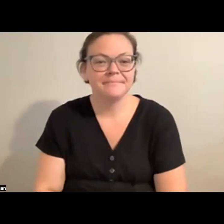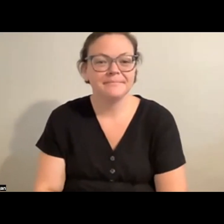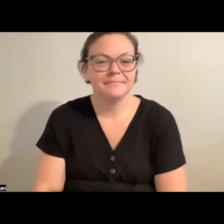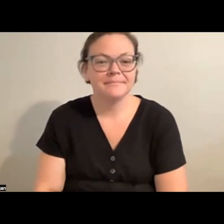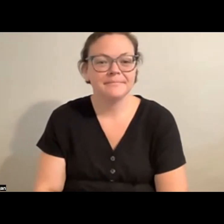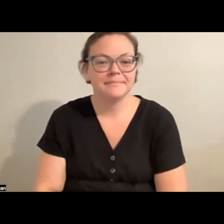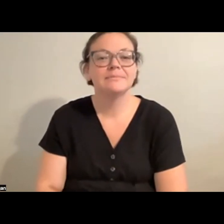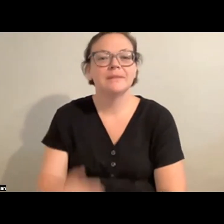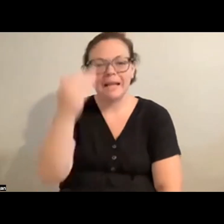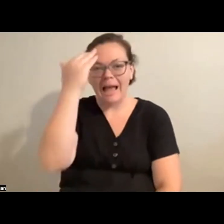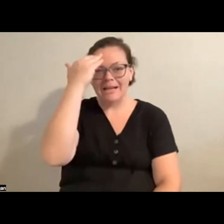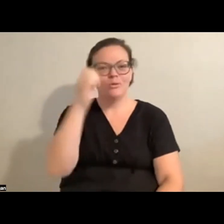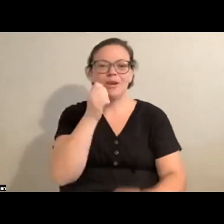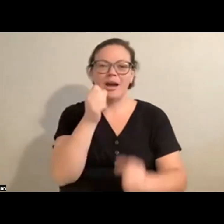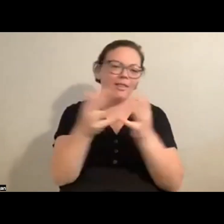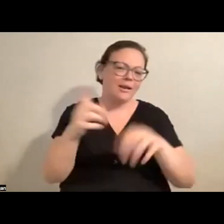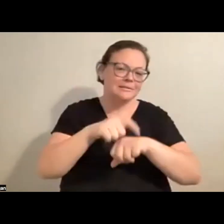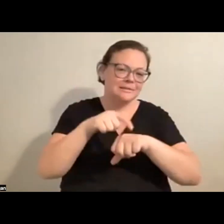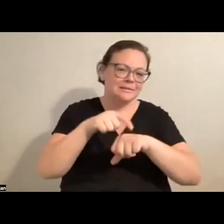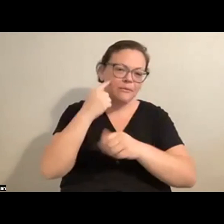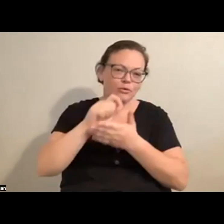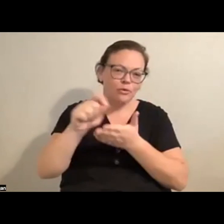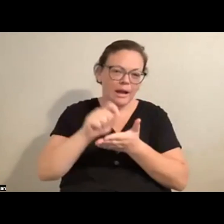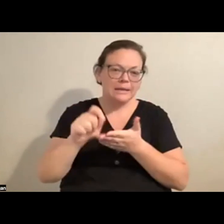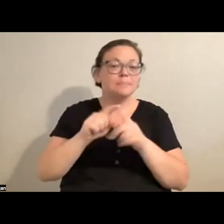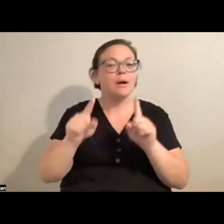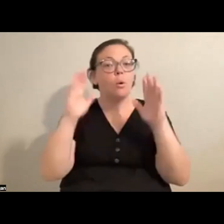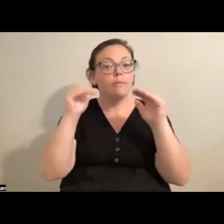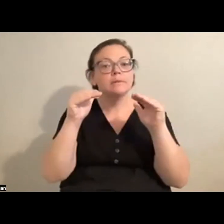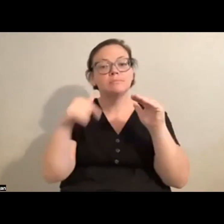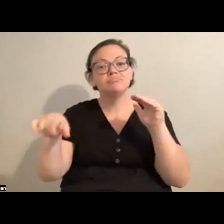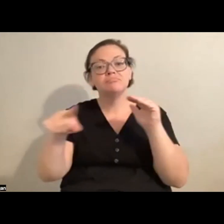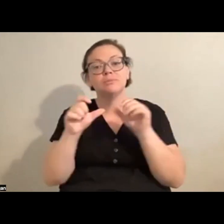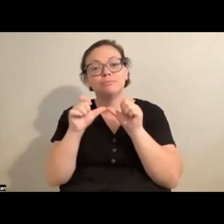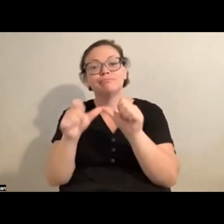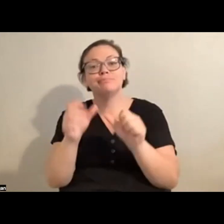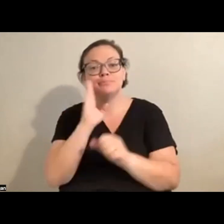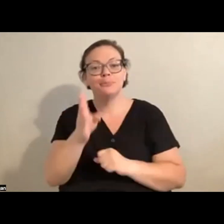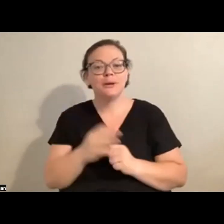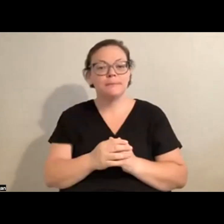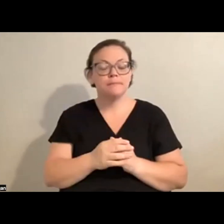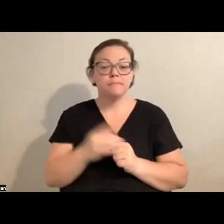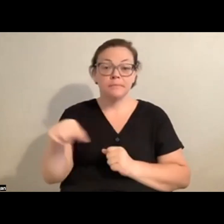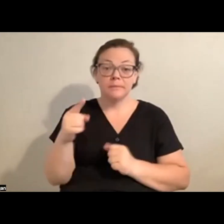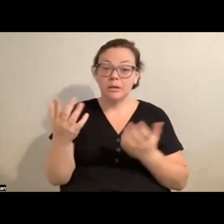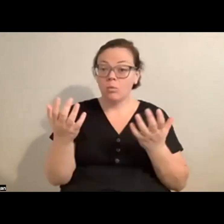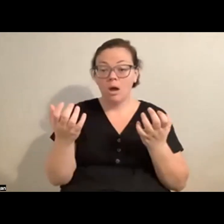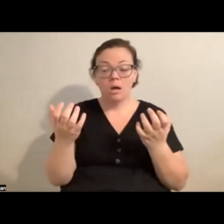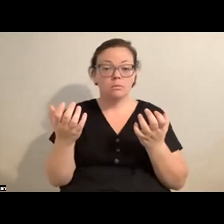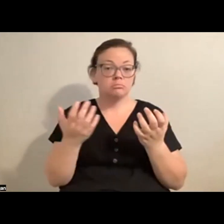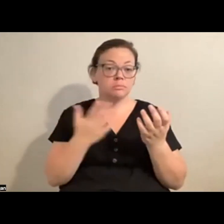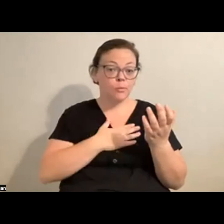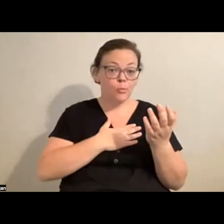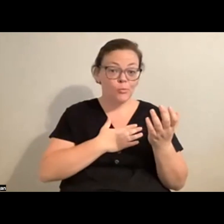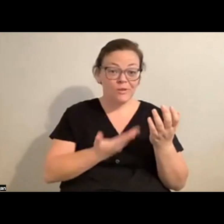I know that's not a lot of time to write, but hopefully you'll continue. Would anyone be willing to